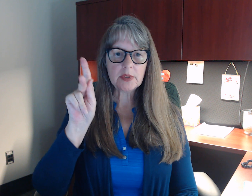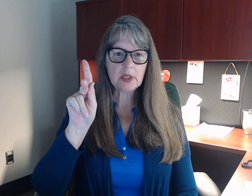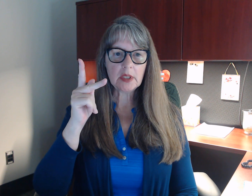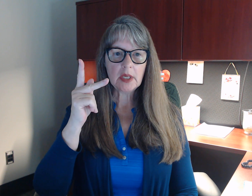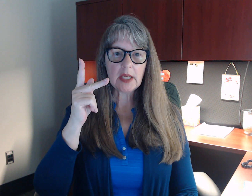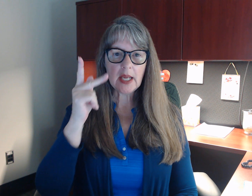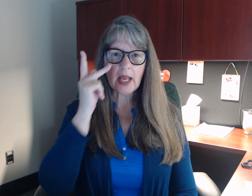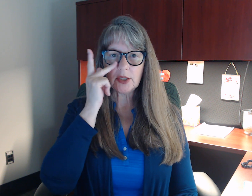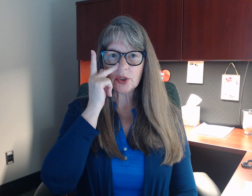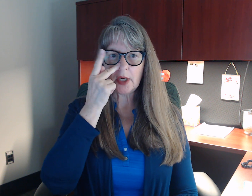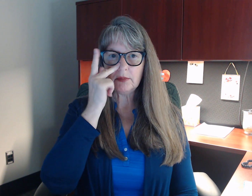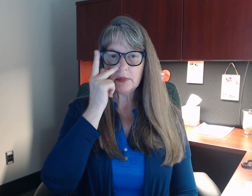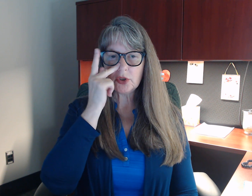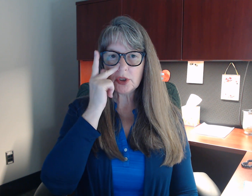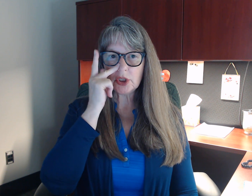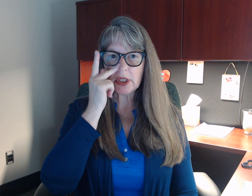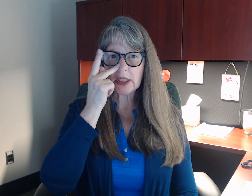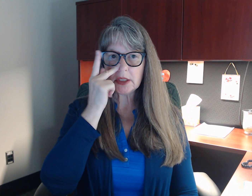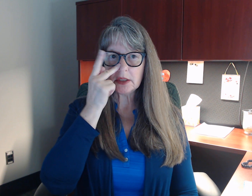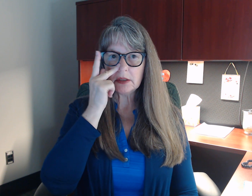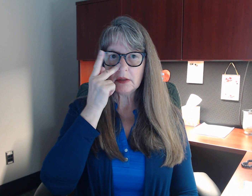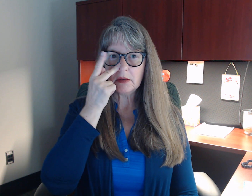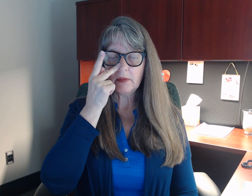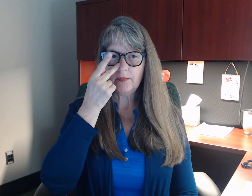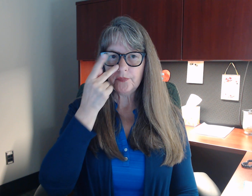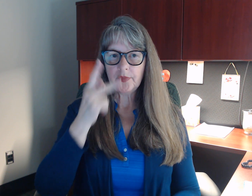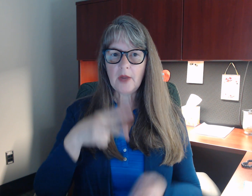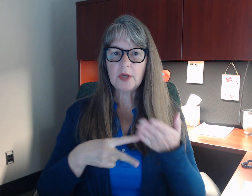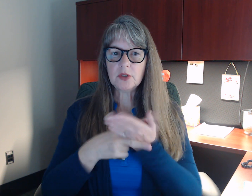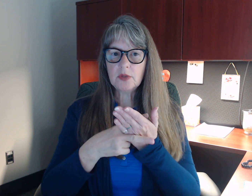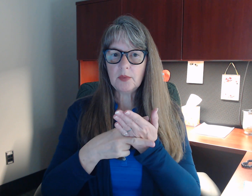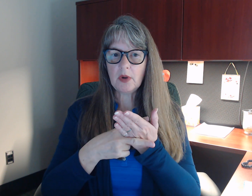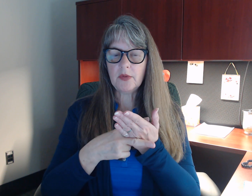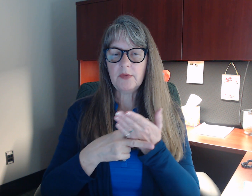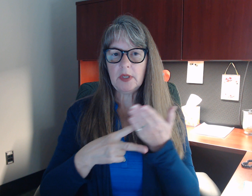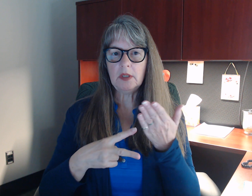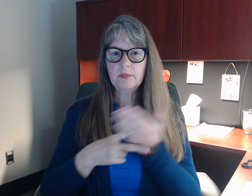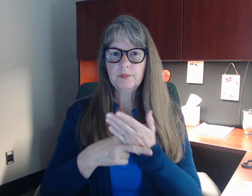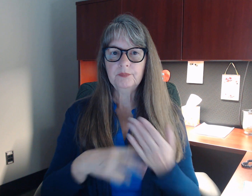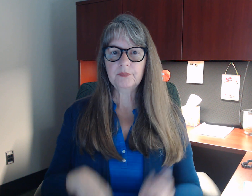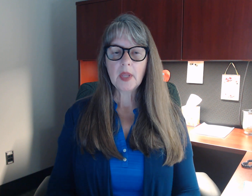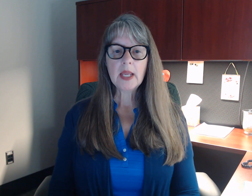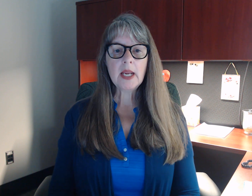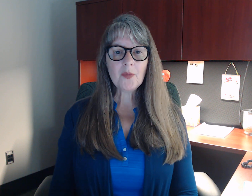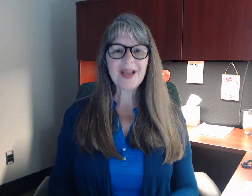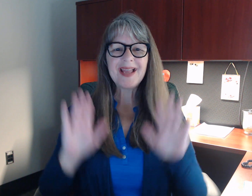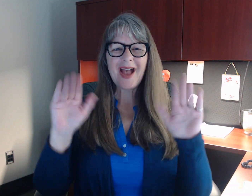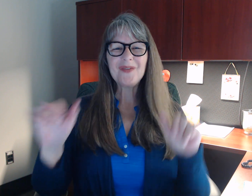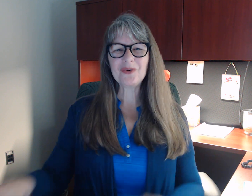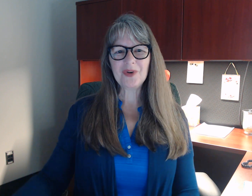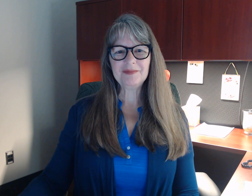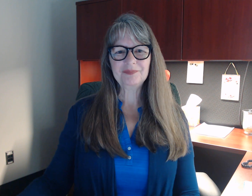the K hand shape, to cheat. I forgot to do that one on the V. Anyway, have a good one.